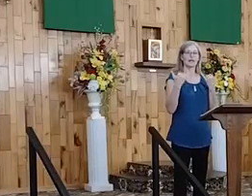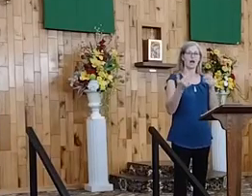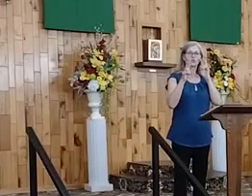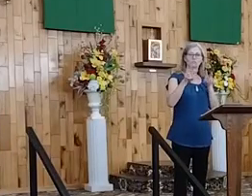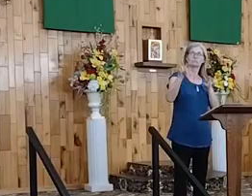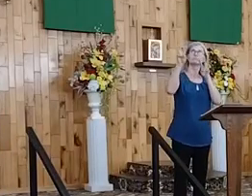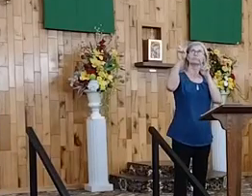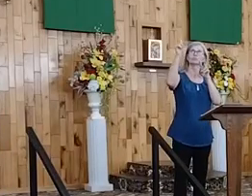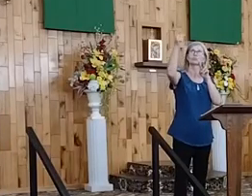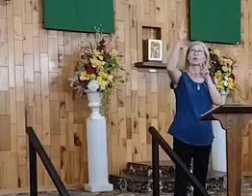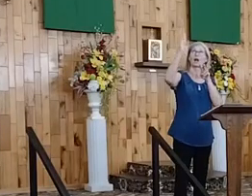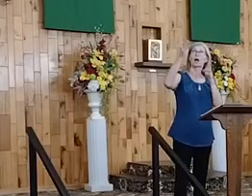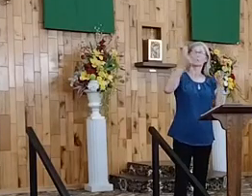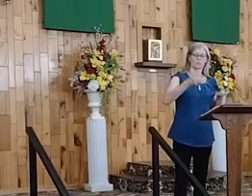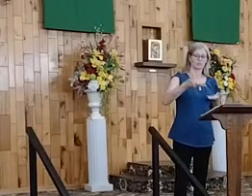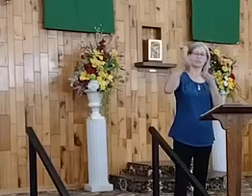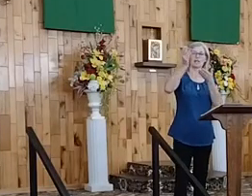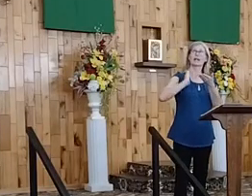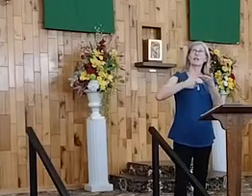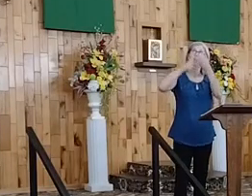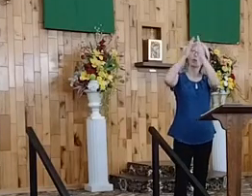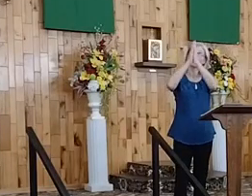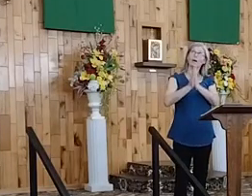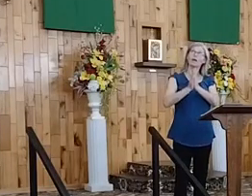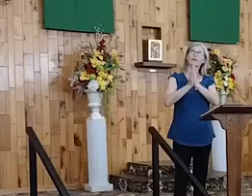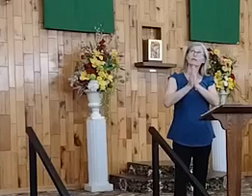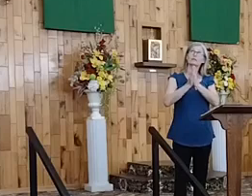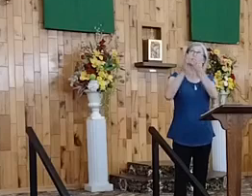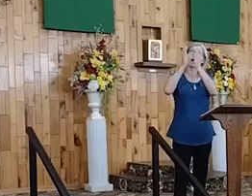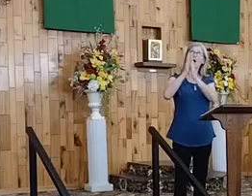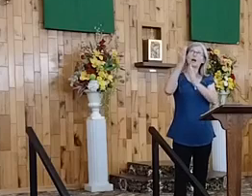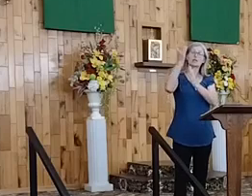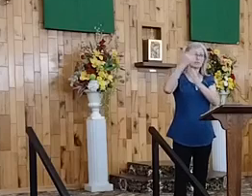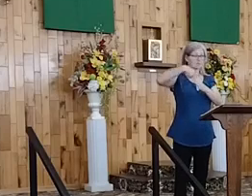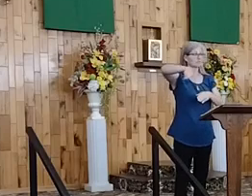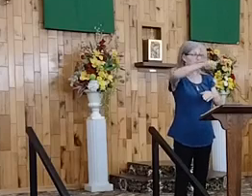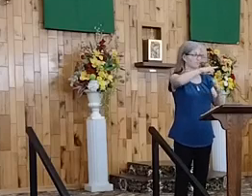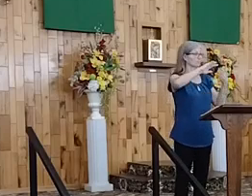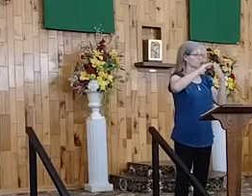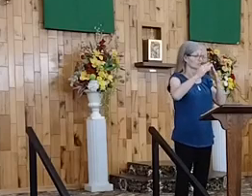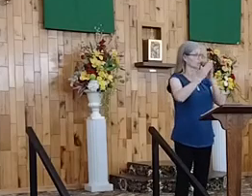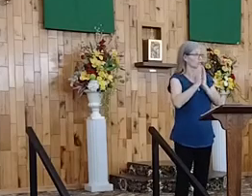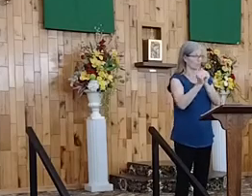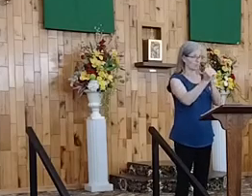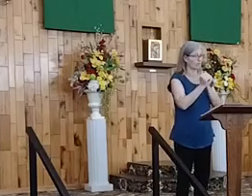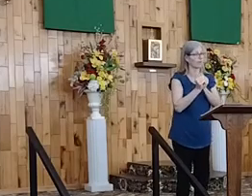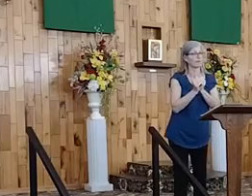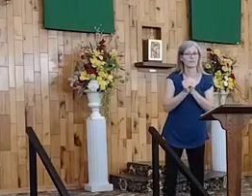to God and present our petitions and ask the community's intercession.